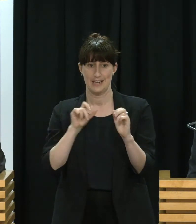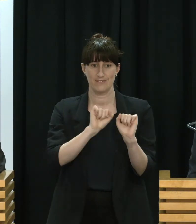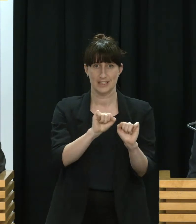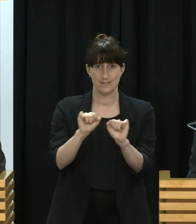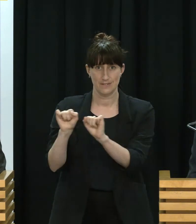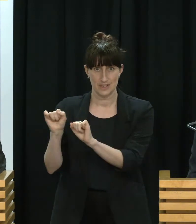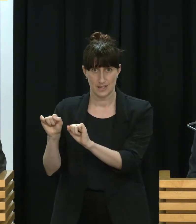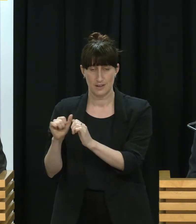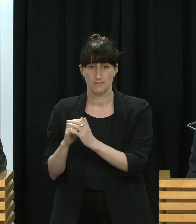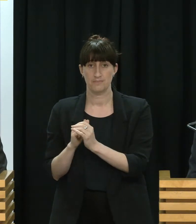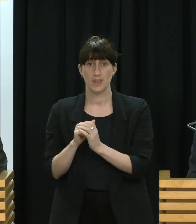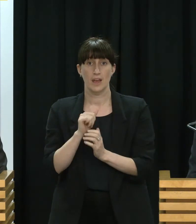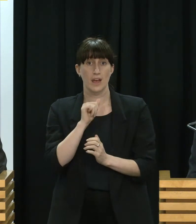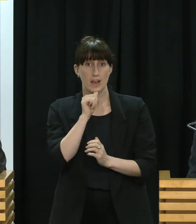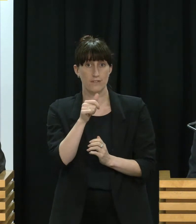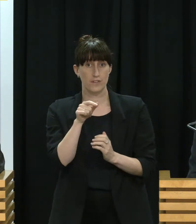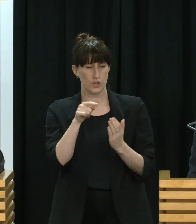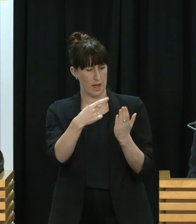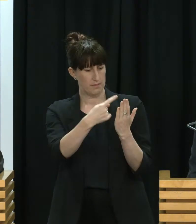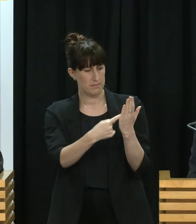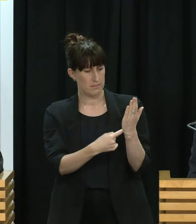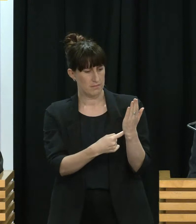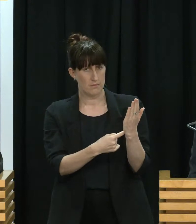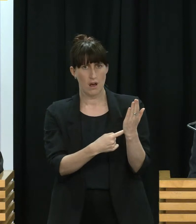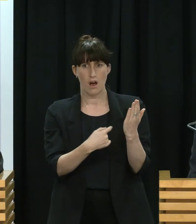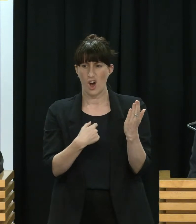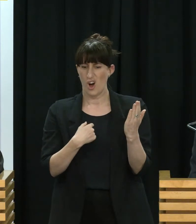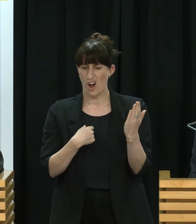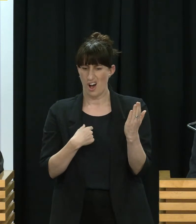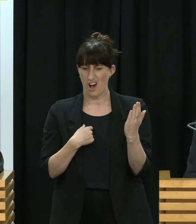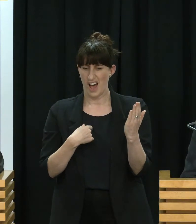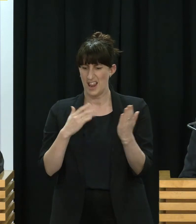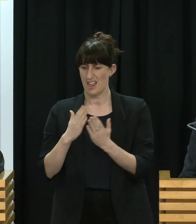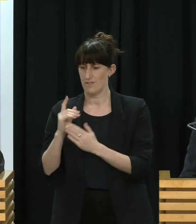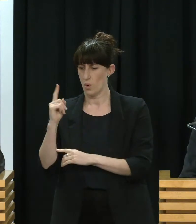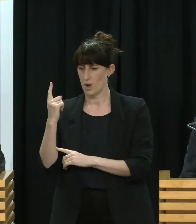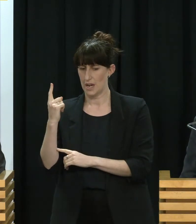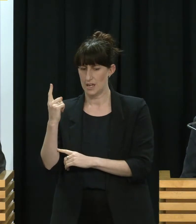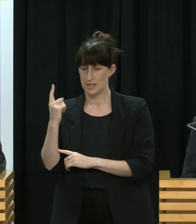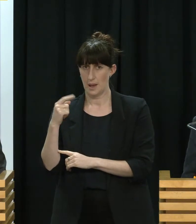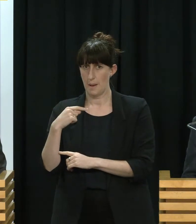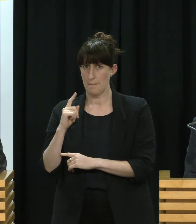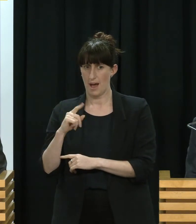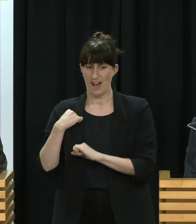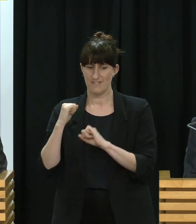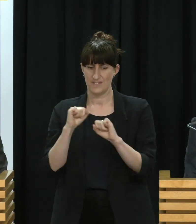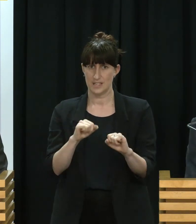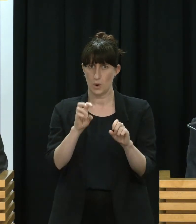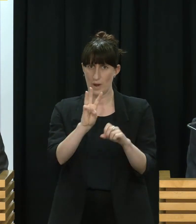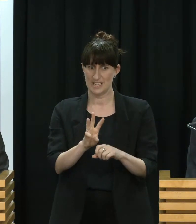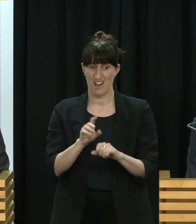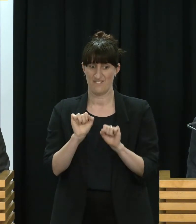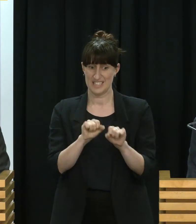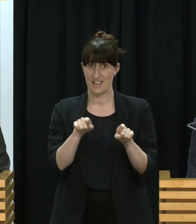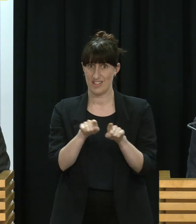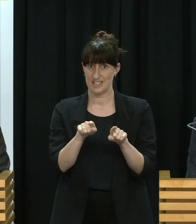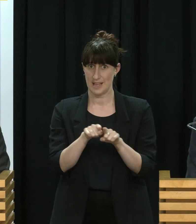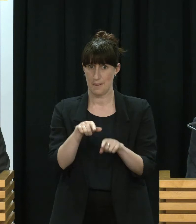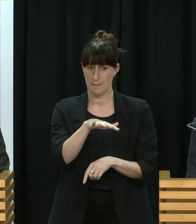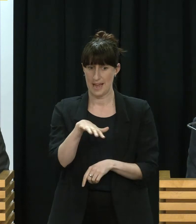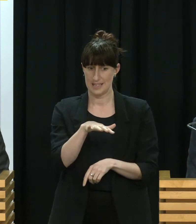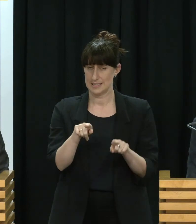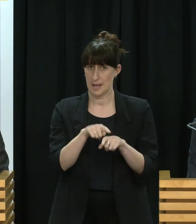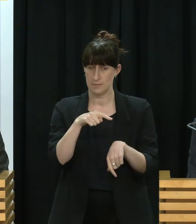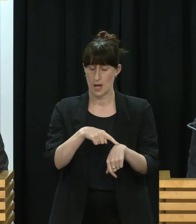interest. If you are, then please regard yourself as living at alert level 2, even though you are not currently in the Wellington